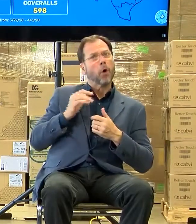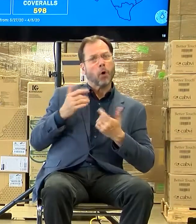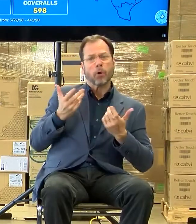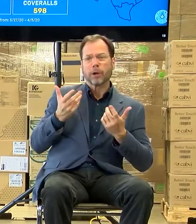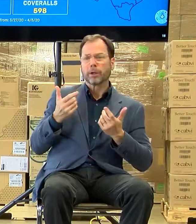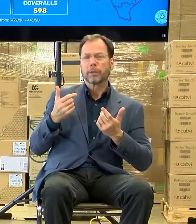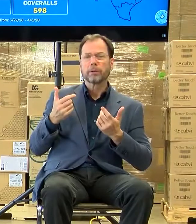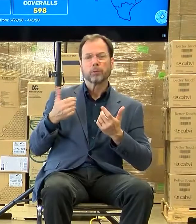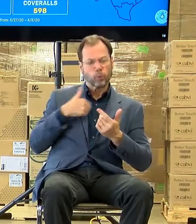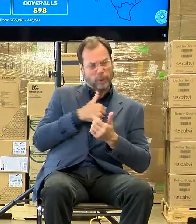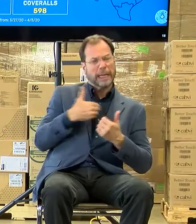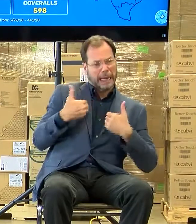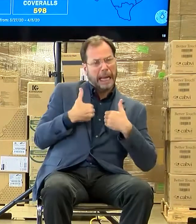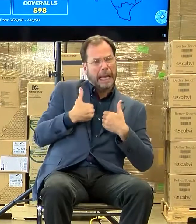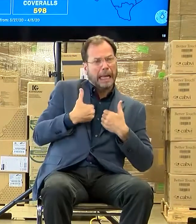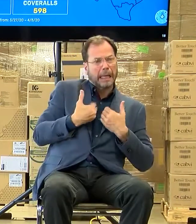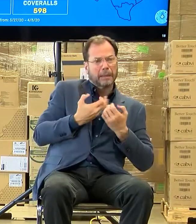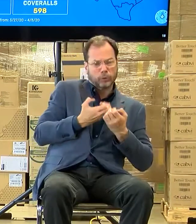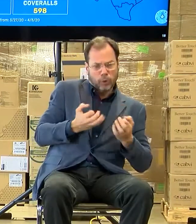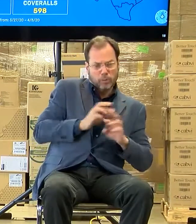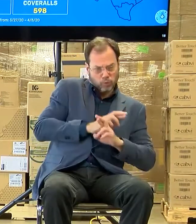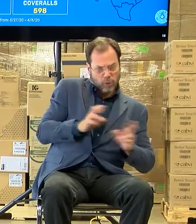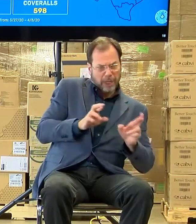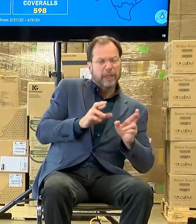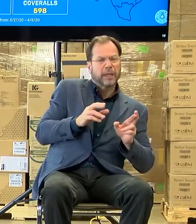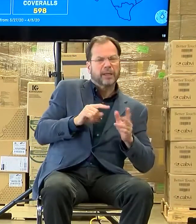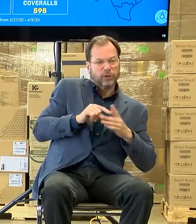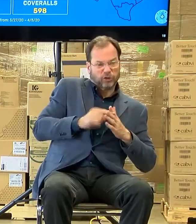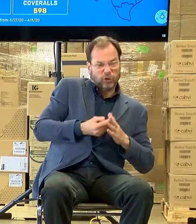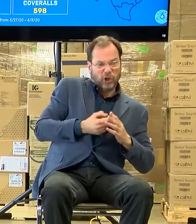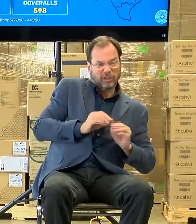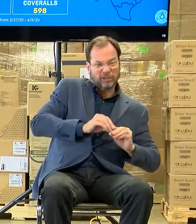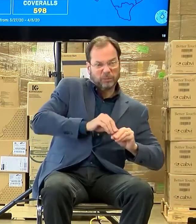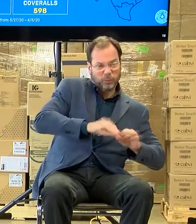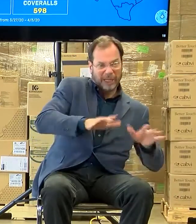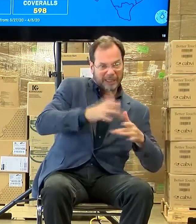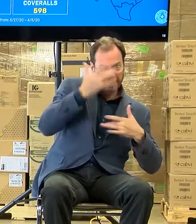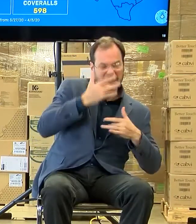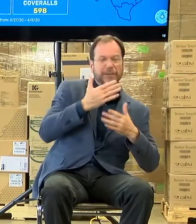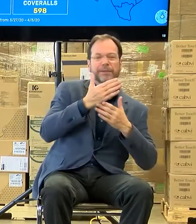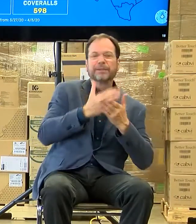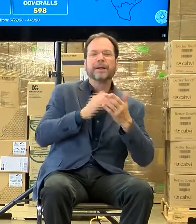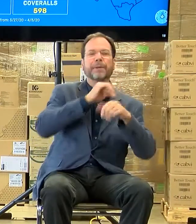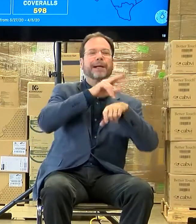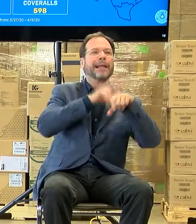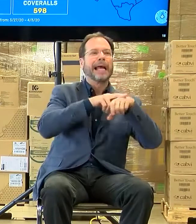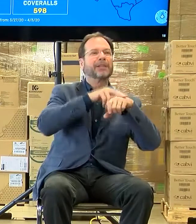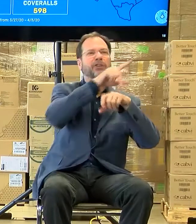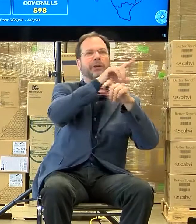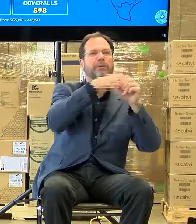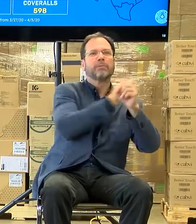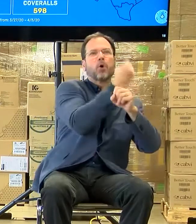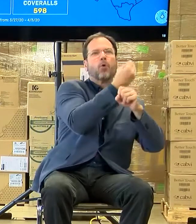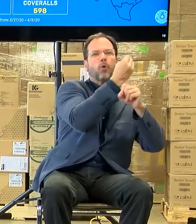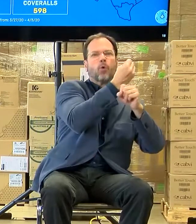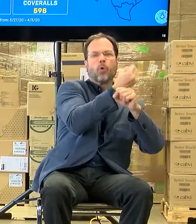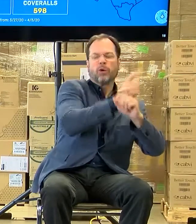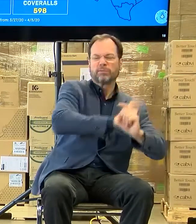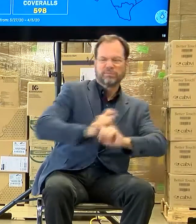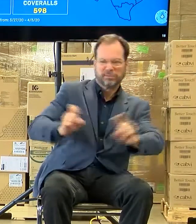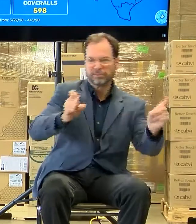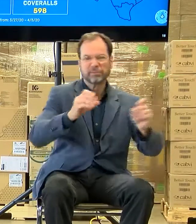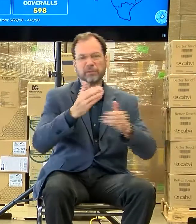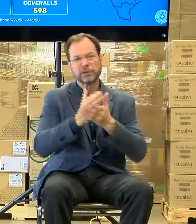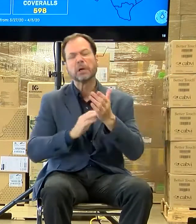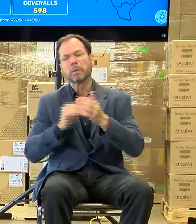that pre-existed the onset of COVID-19. Some of it was in the national stockpile. Some of it was available in the